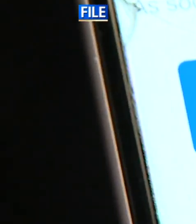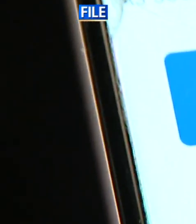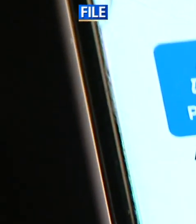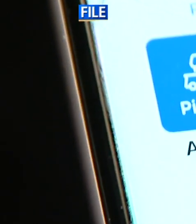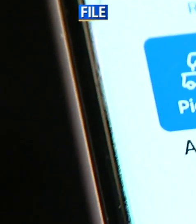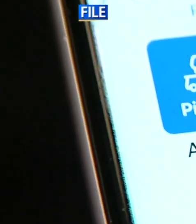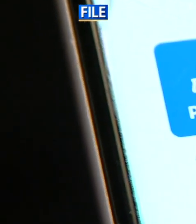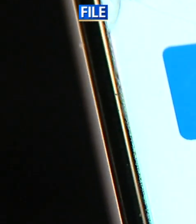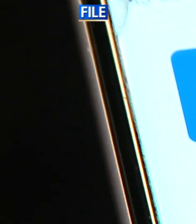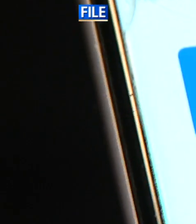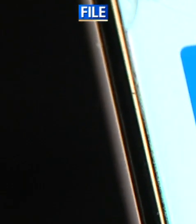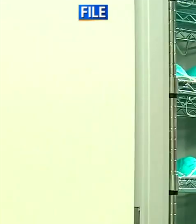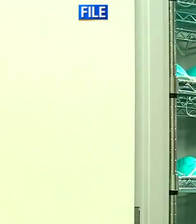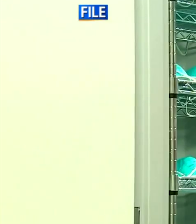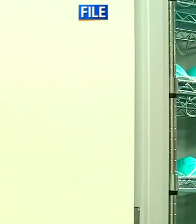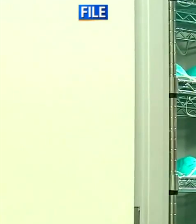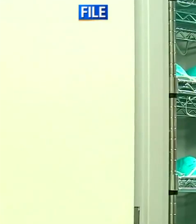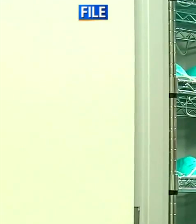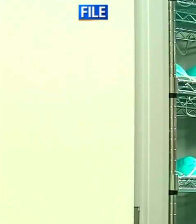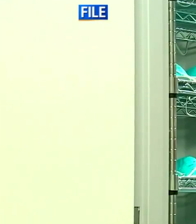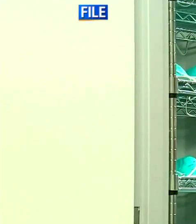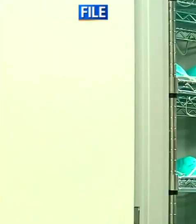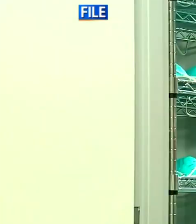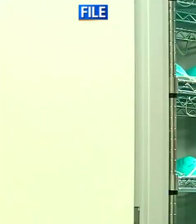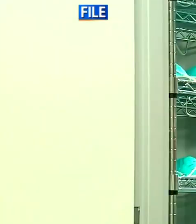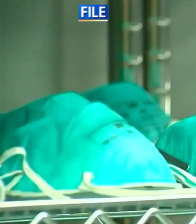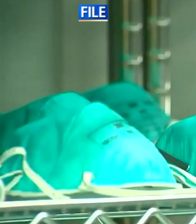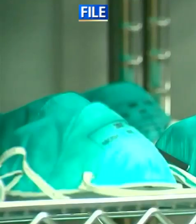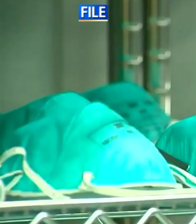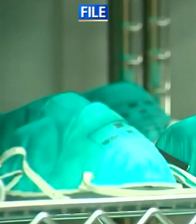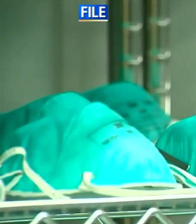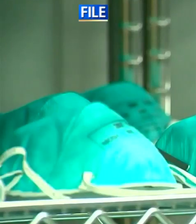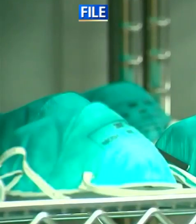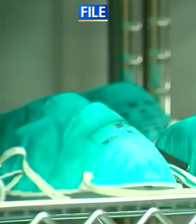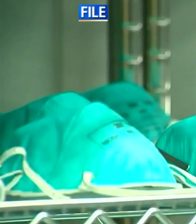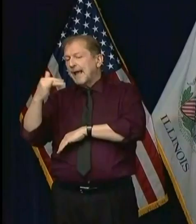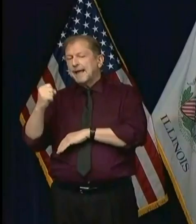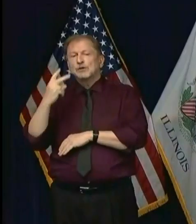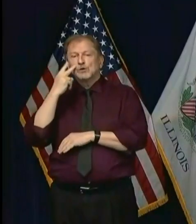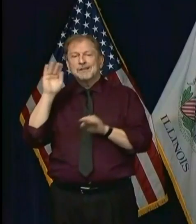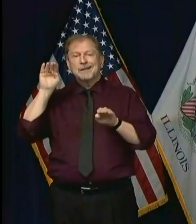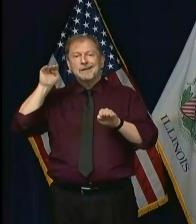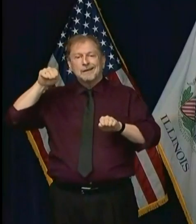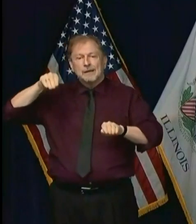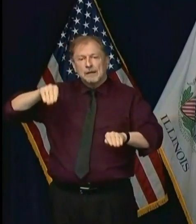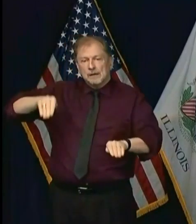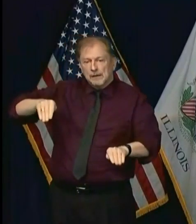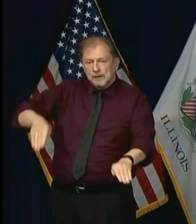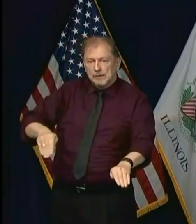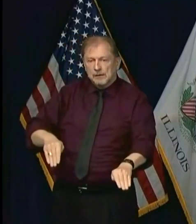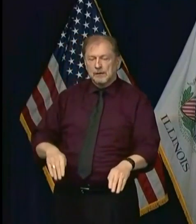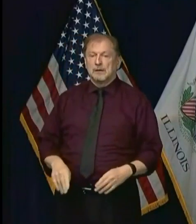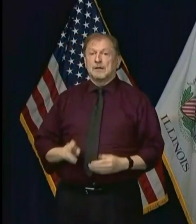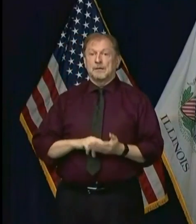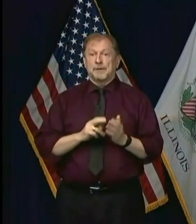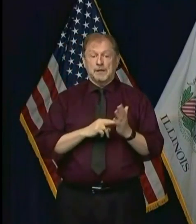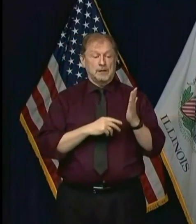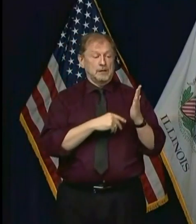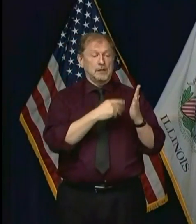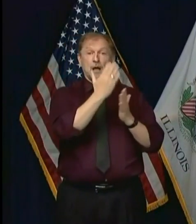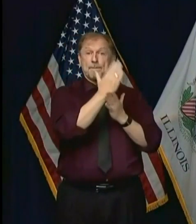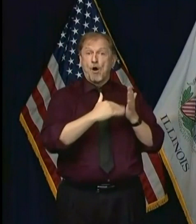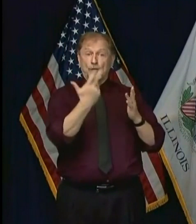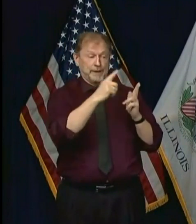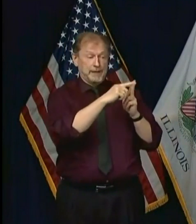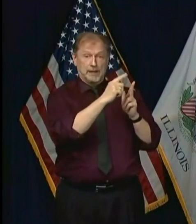reopen for curbside pickup or delivery, and residents must wear face covering. The earliest that a region can move to phase